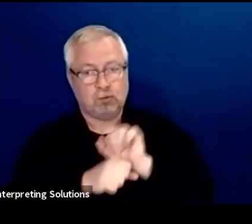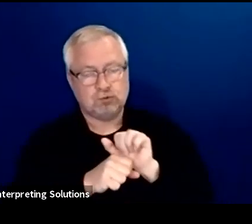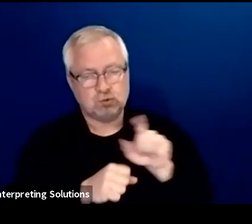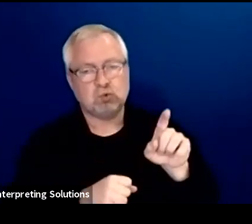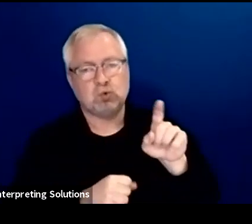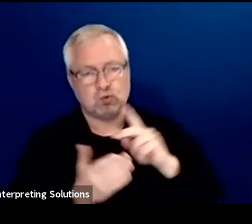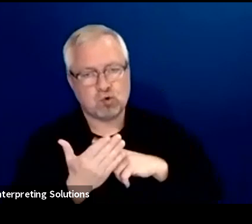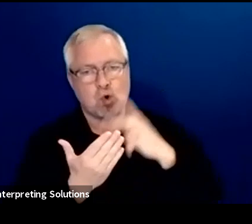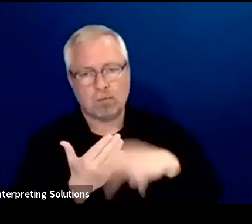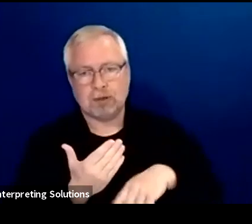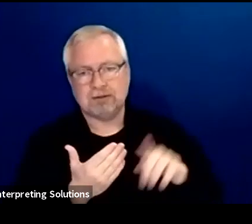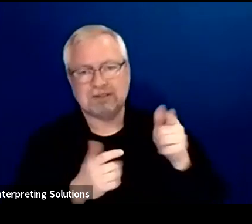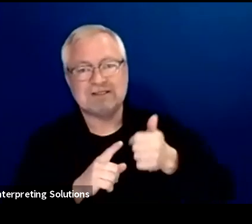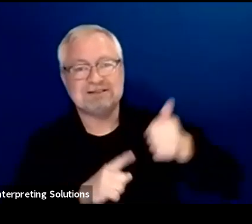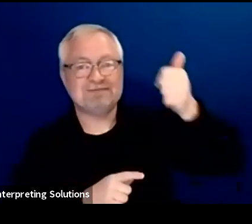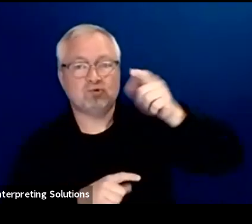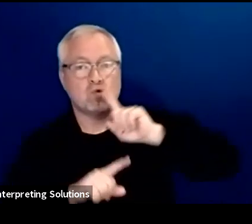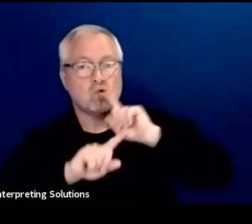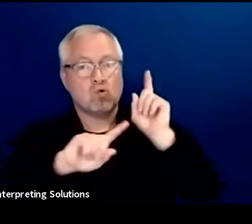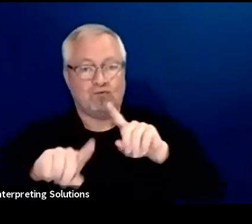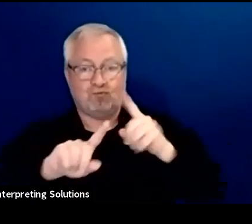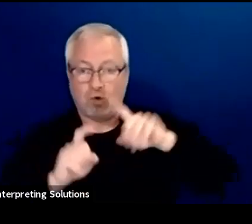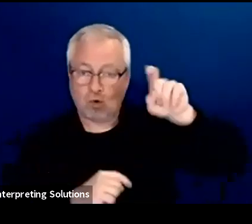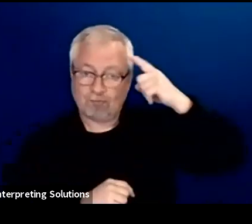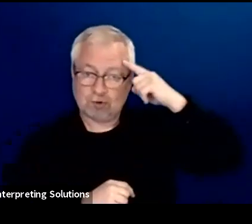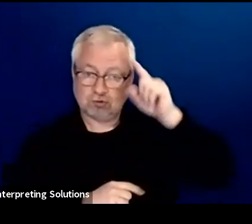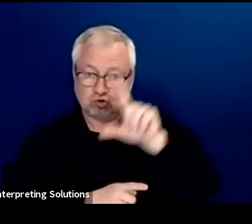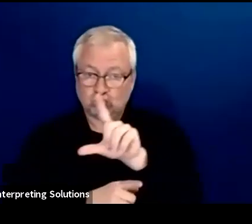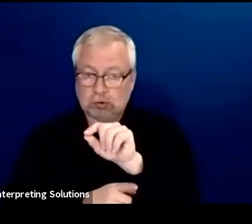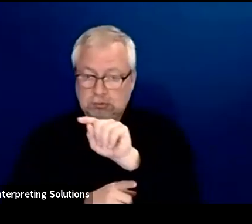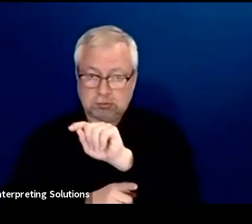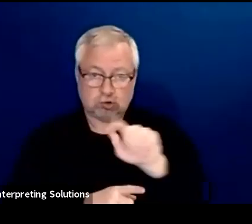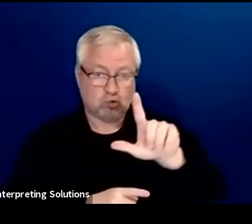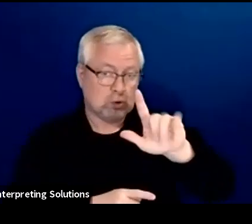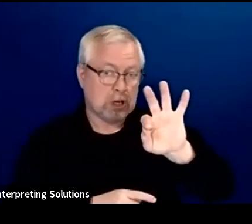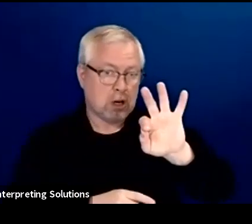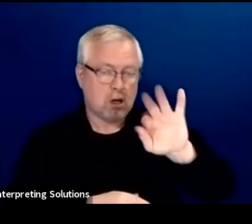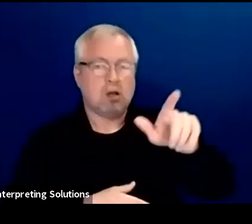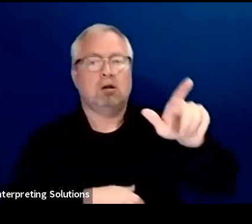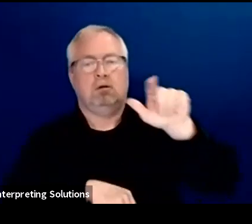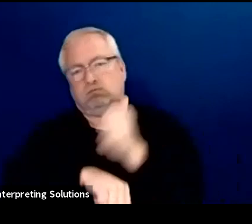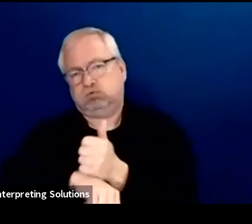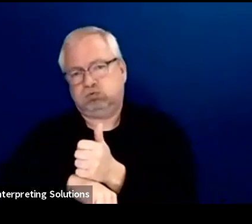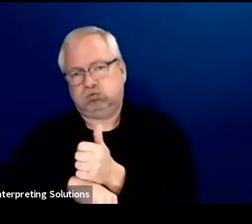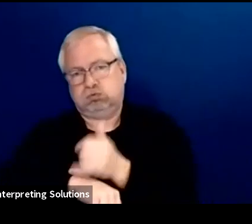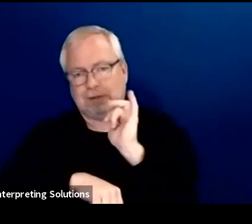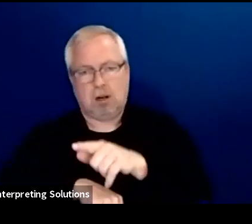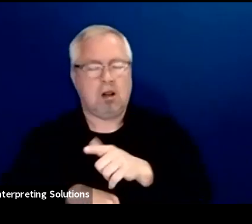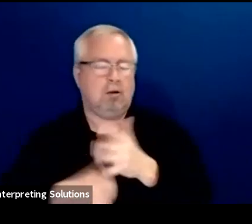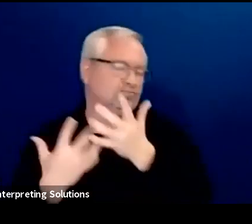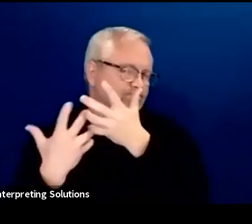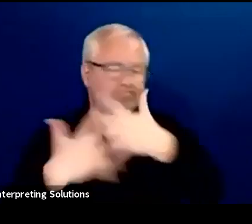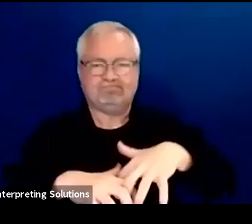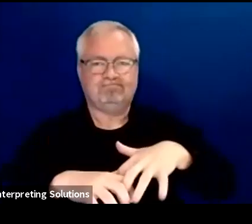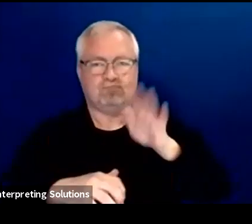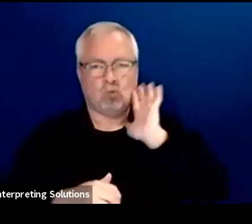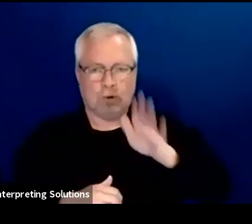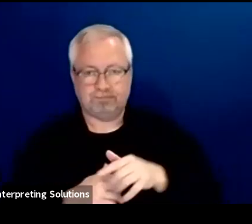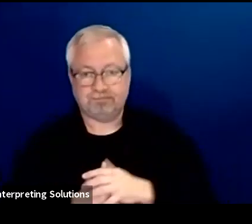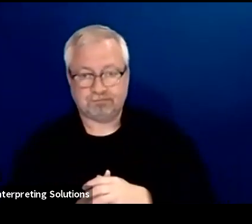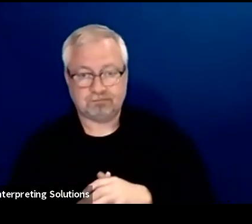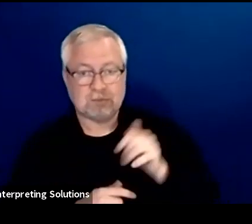governor released today, 2029, sets out to take care of. So with this executive order, we are no longer required to